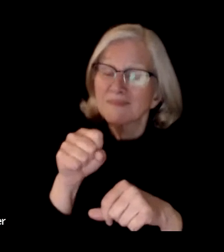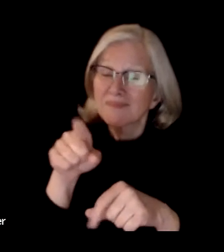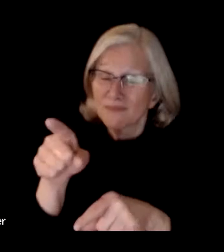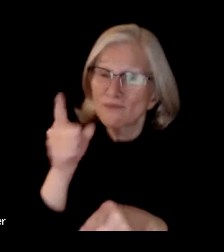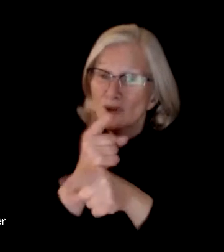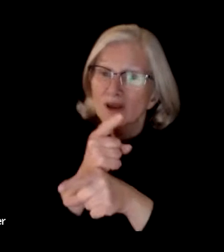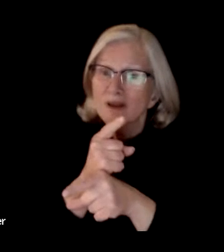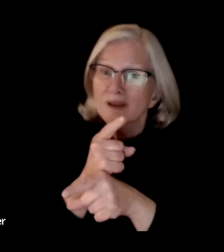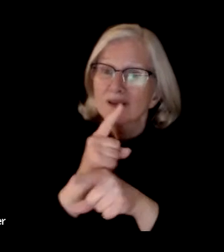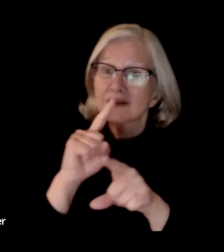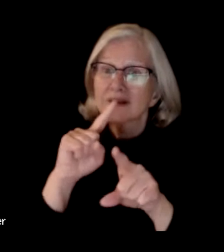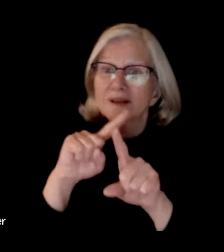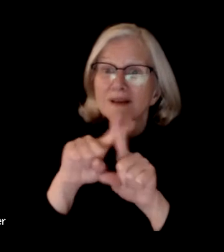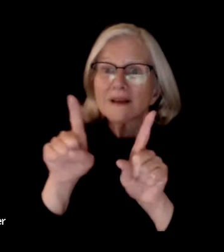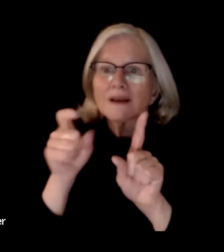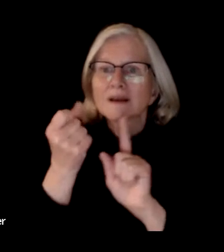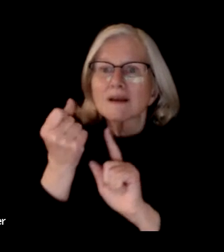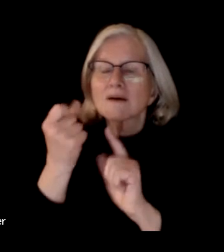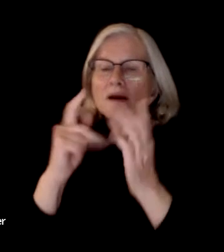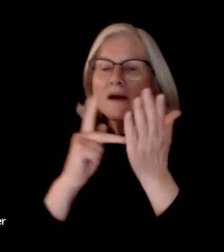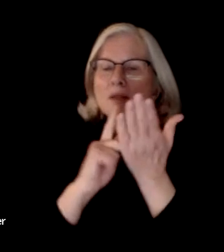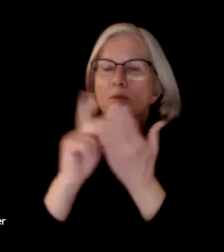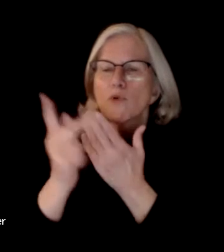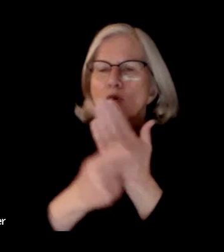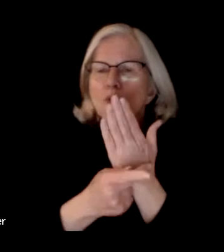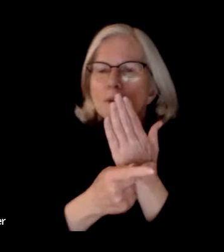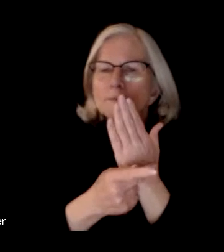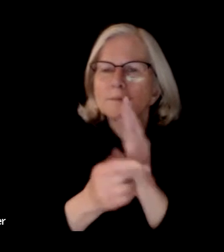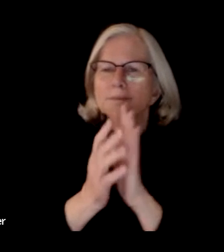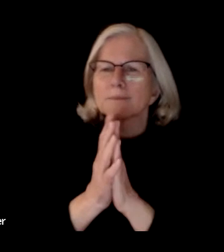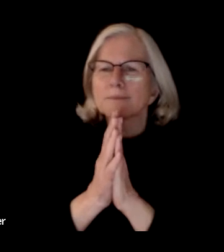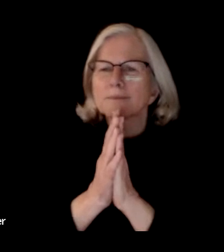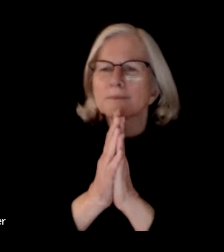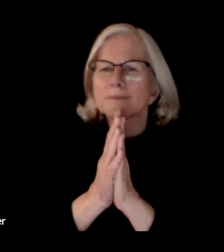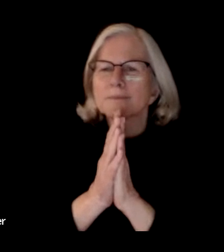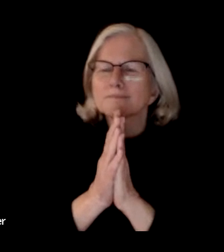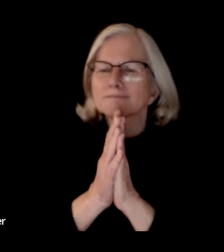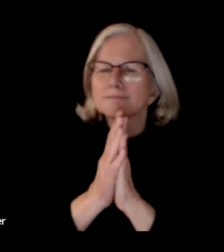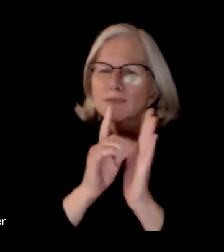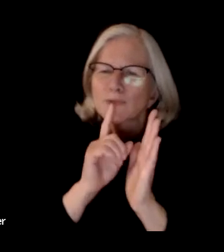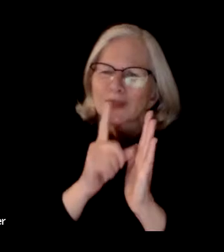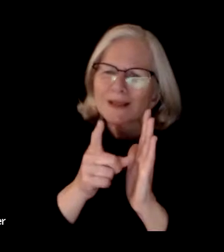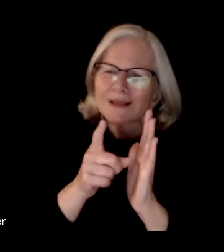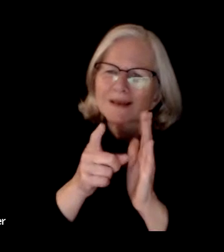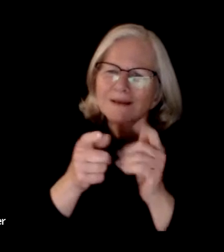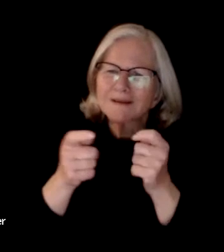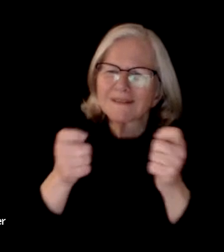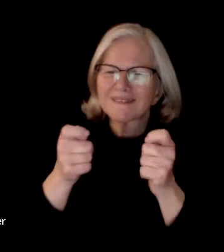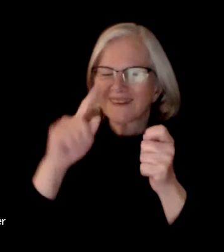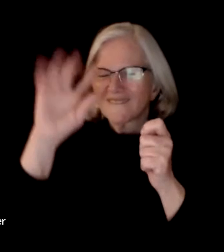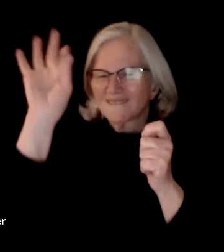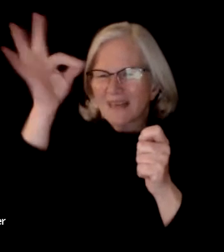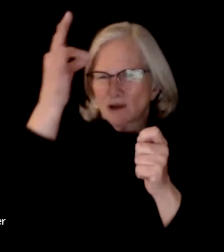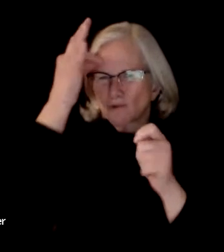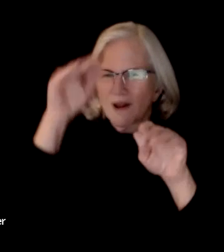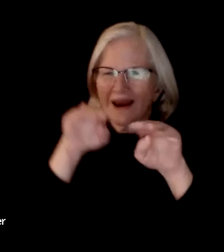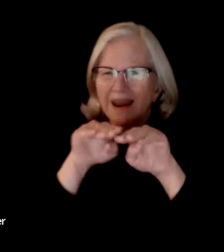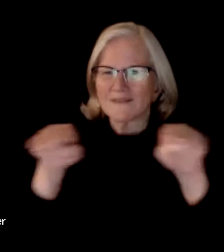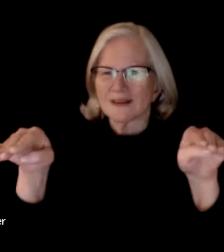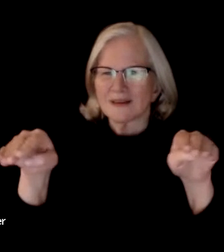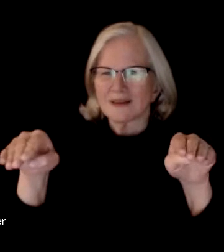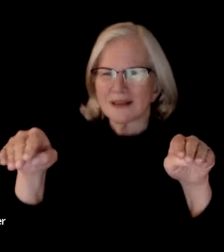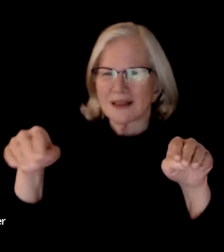The program is really handled, at the federal level. We have done some things to